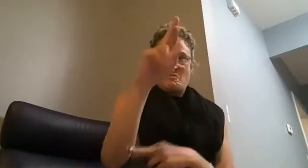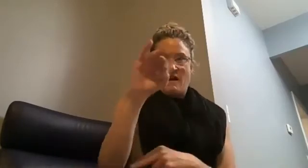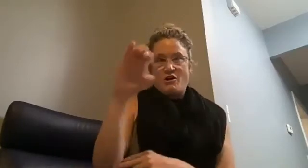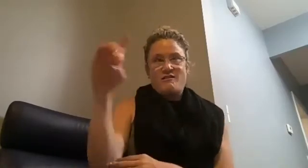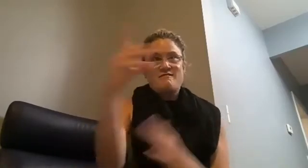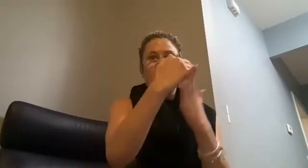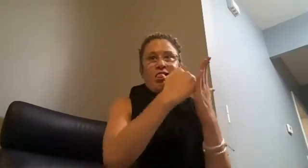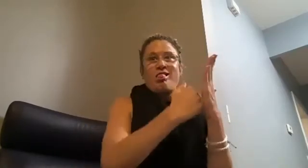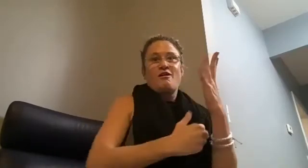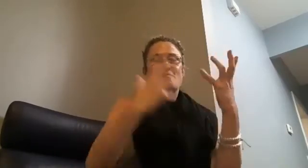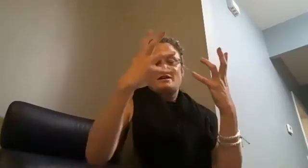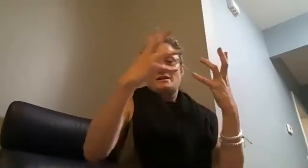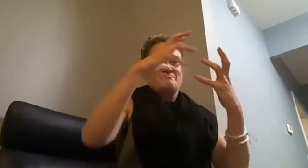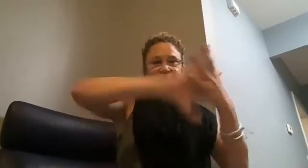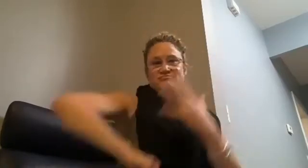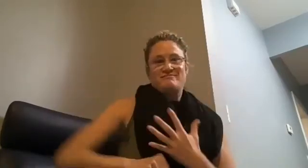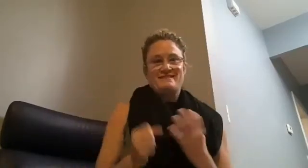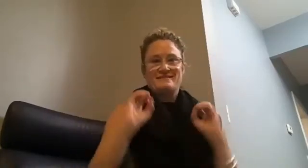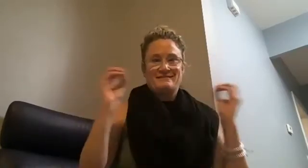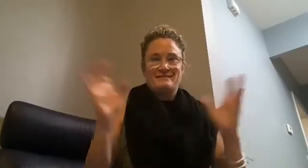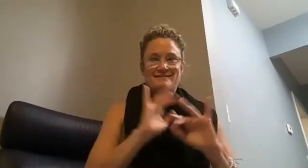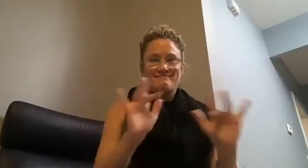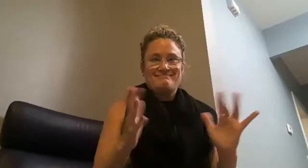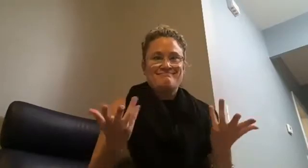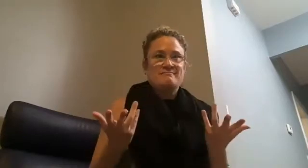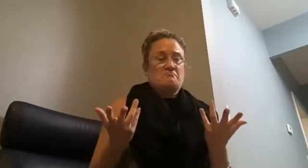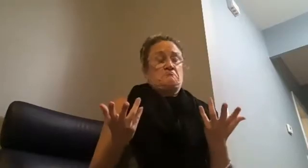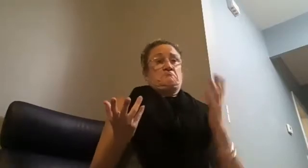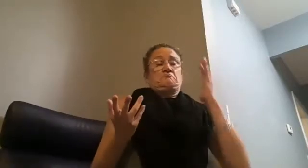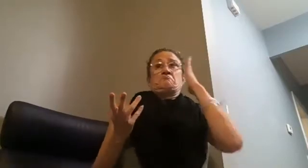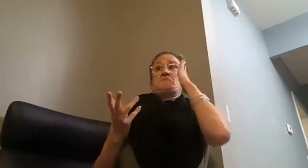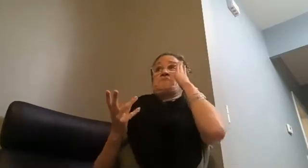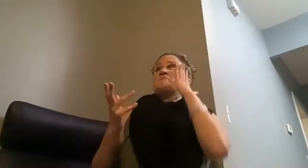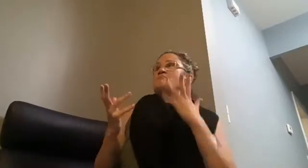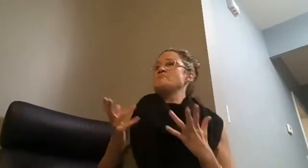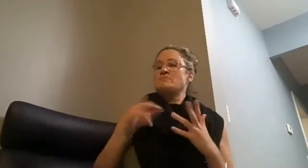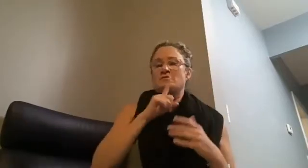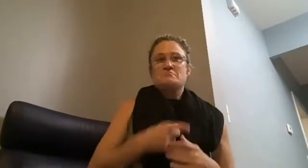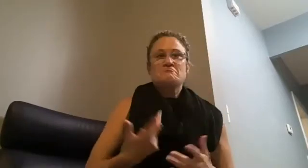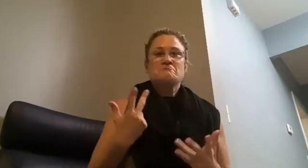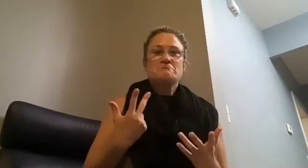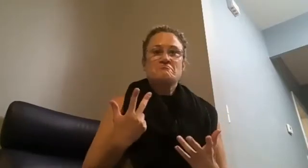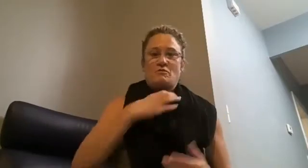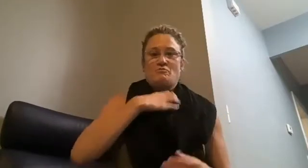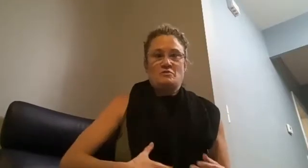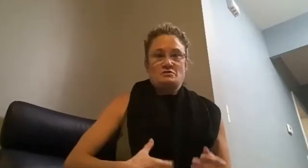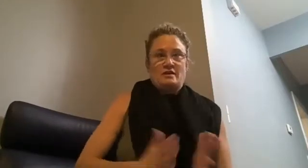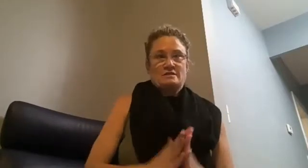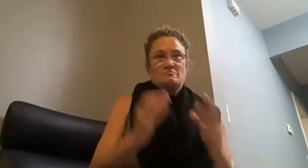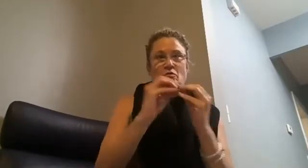happened, we're going to expunge your record. At the time, that didn't seem like a lot. And also in hindsight, I wish I had asked for more, but it was actually a pretty